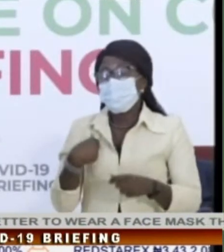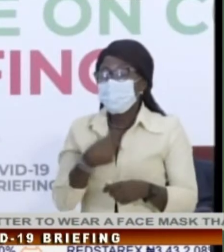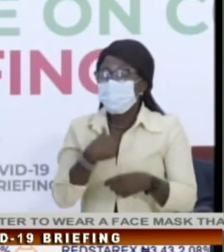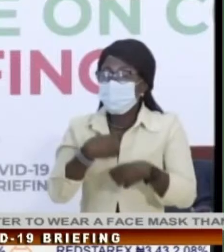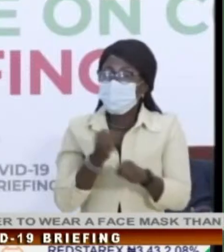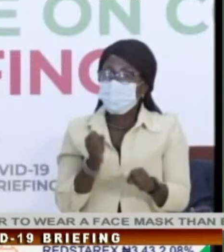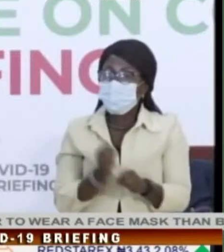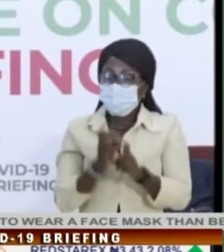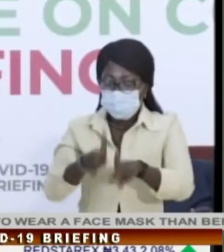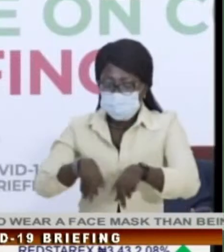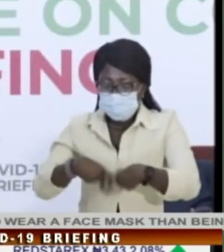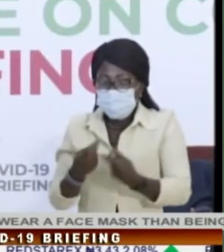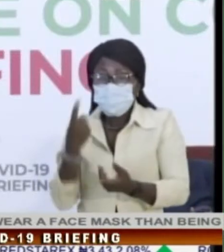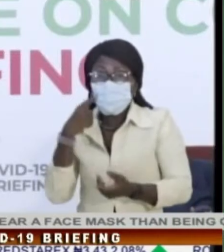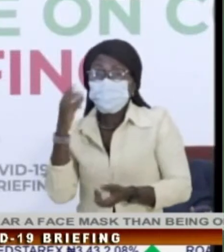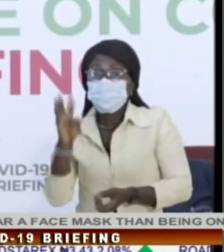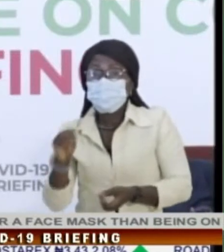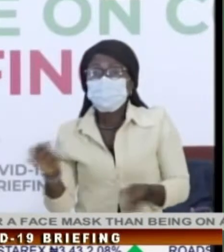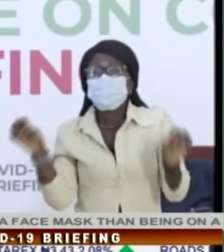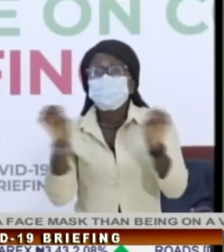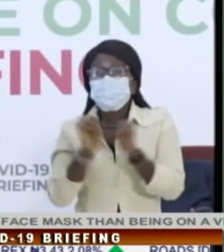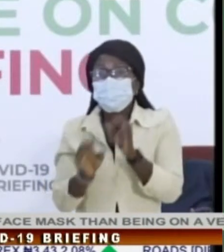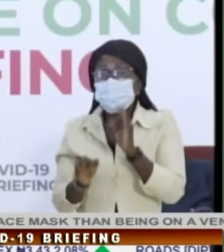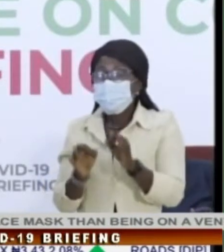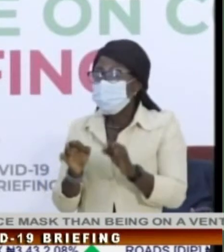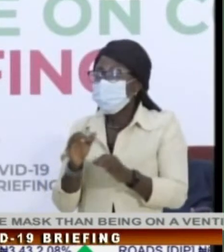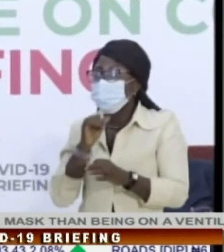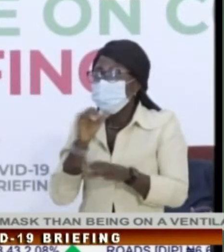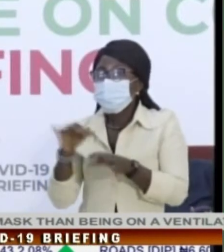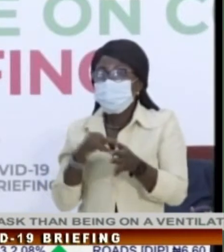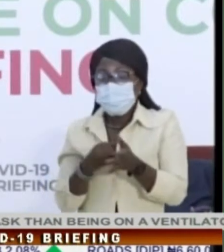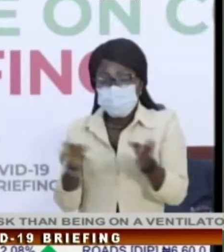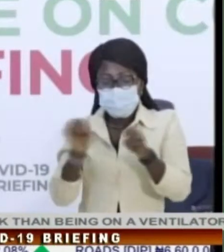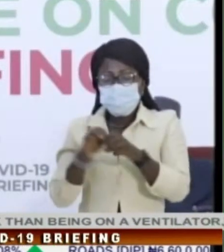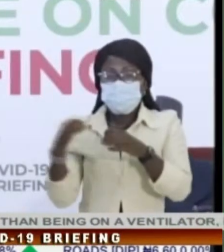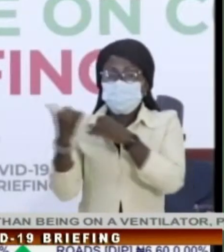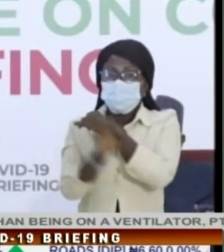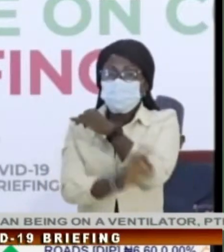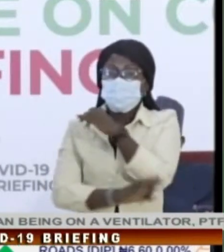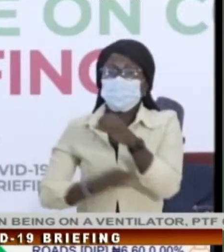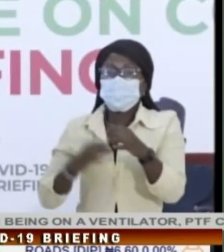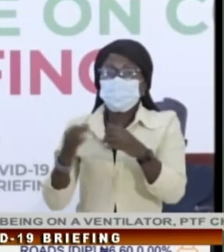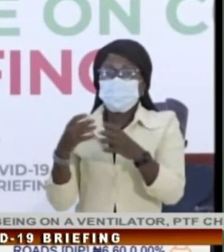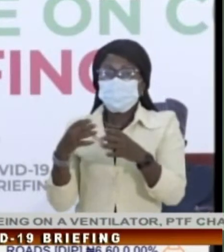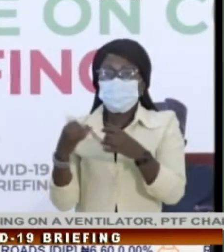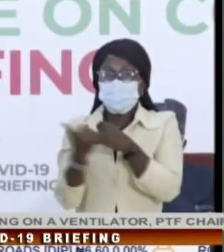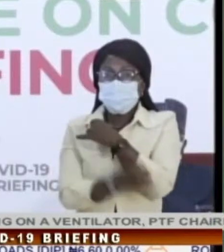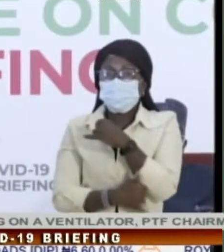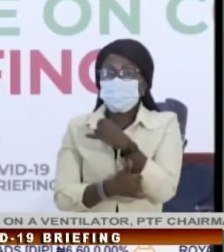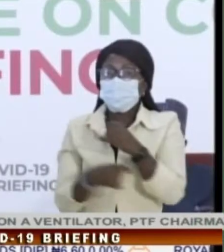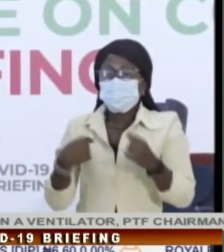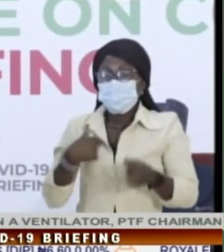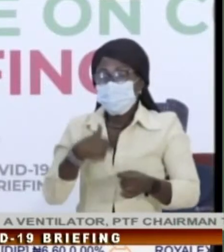for those. But even in developed countries, what we've also seen is that apart from the prioritization of health